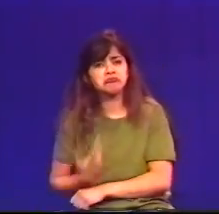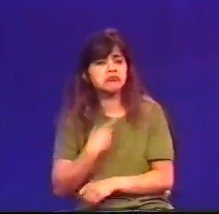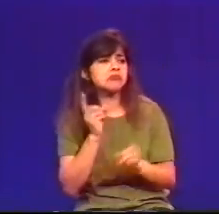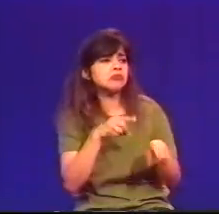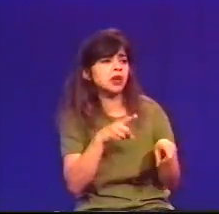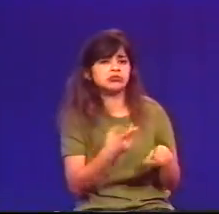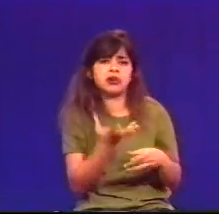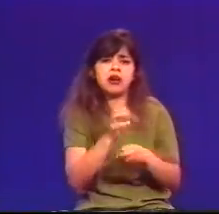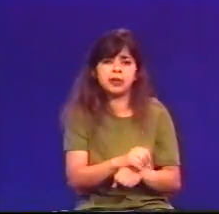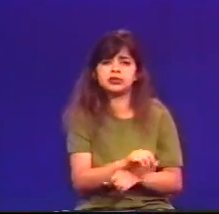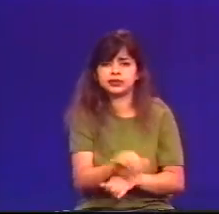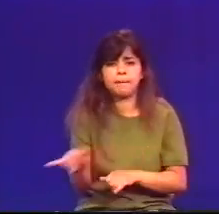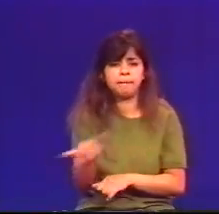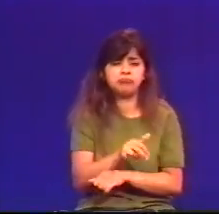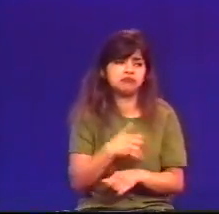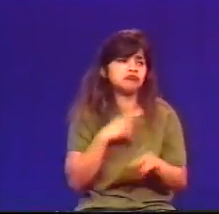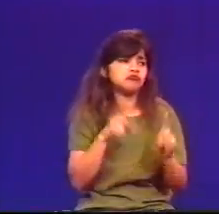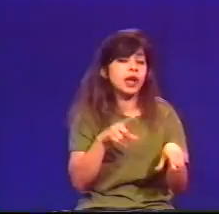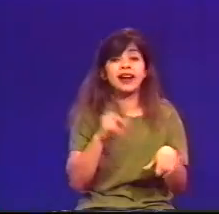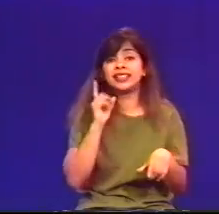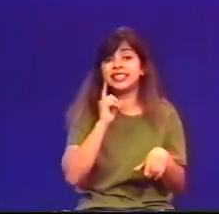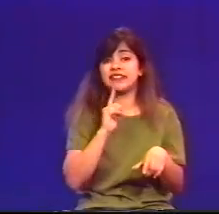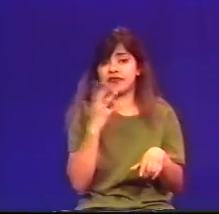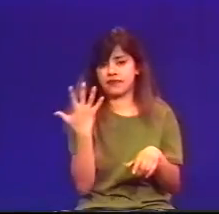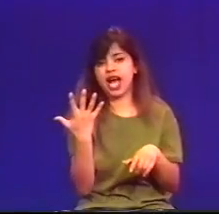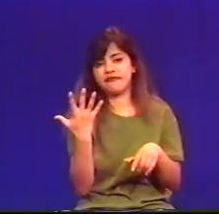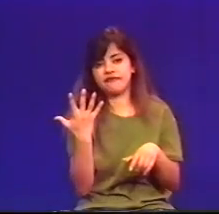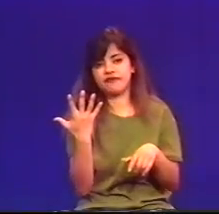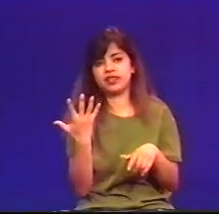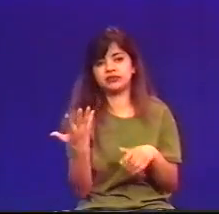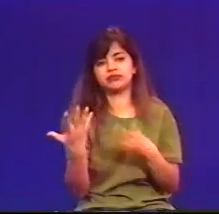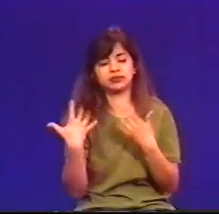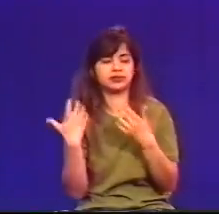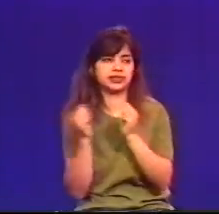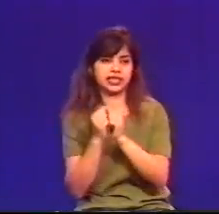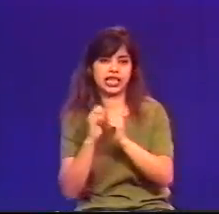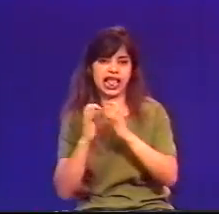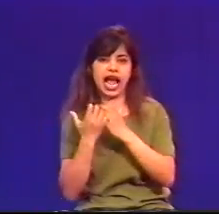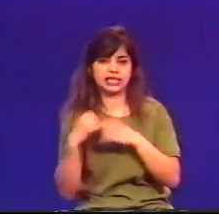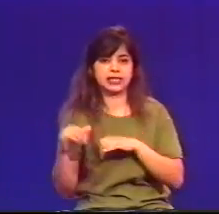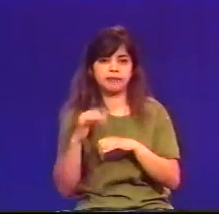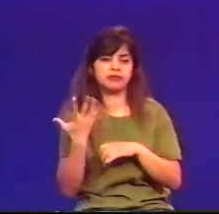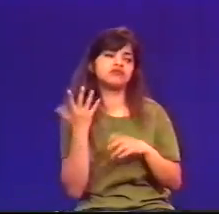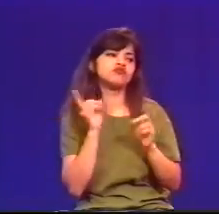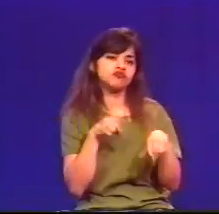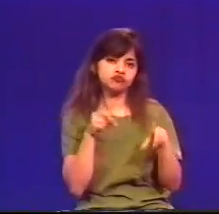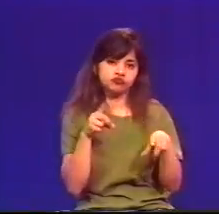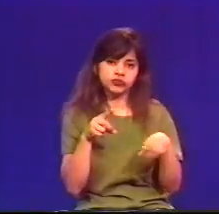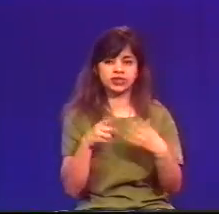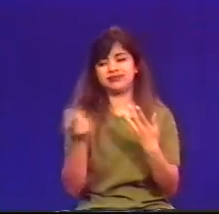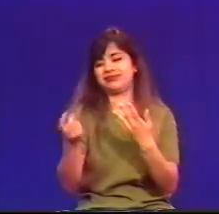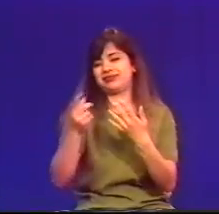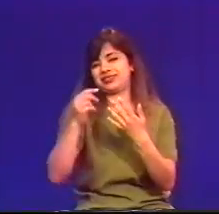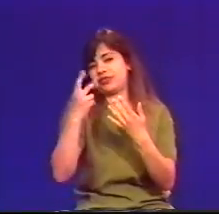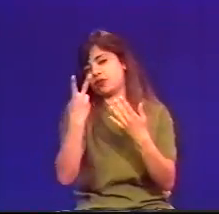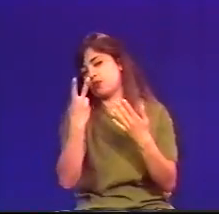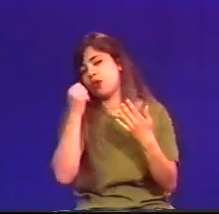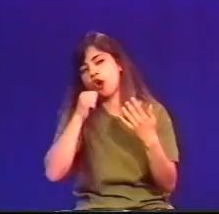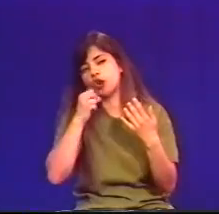to succeed in the art school by applying those same techniques for communication in the classroom. There were several deaf students in the